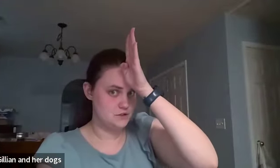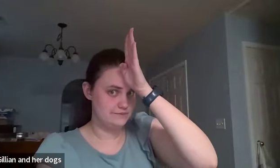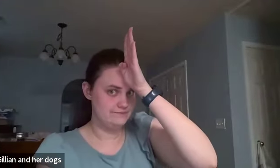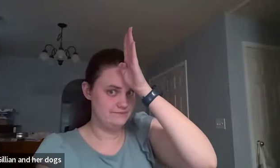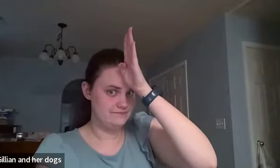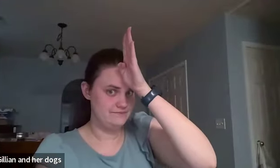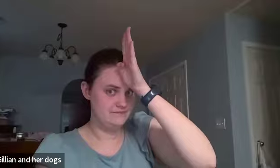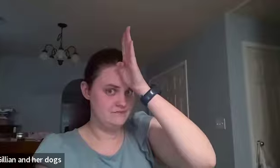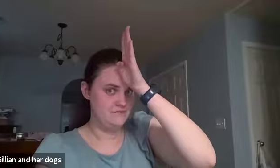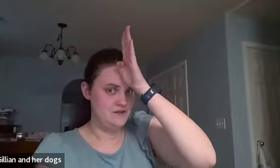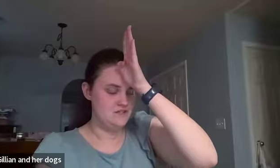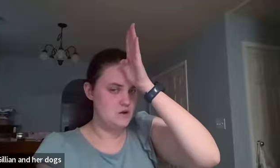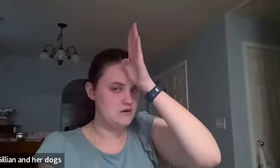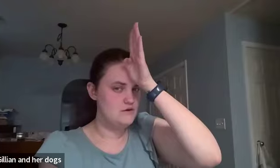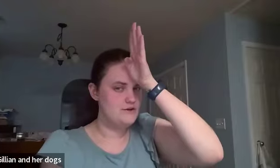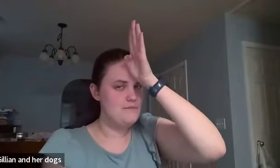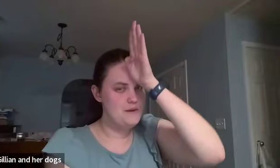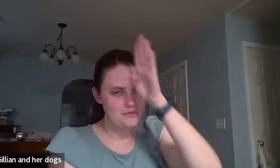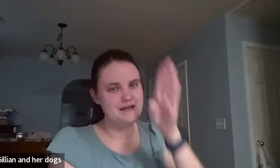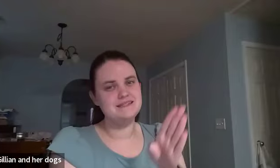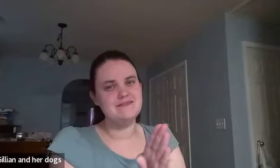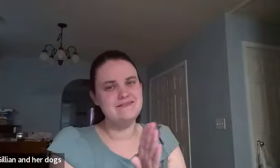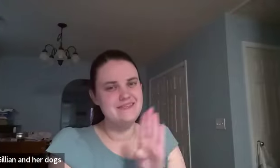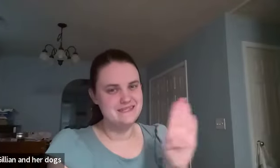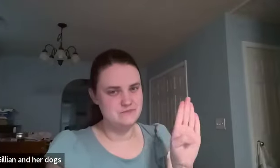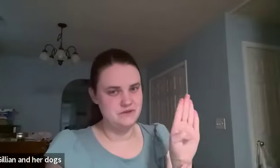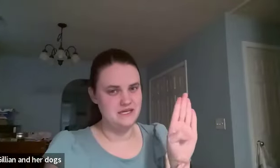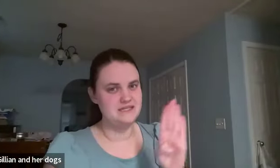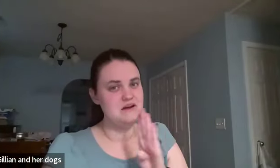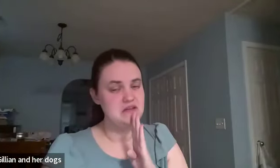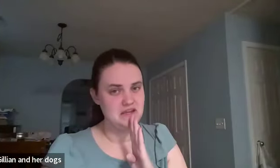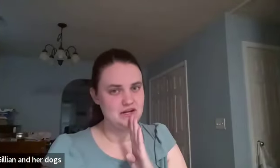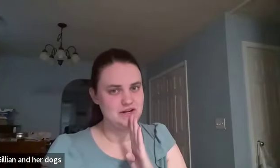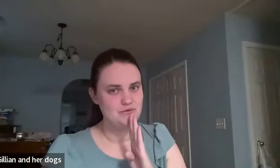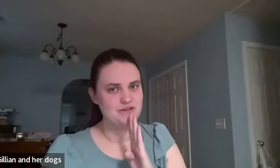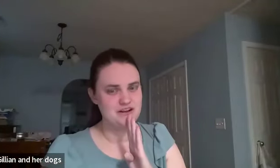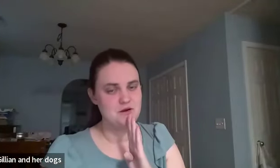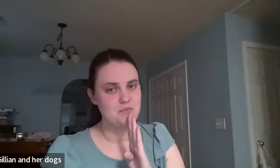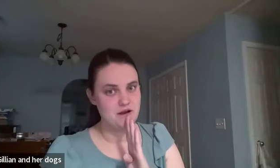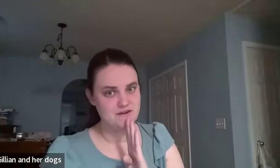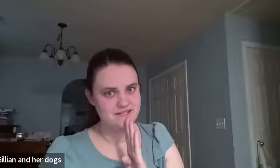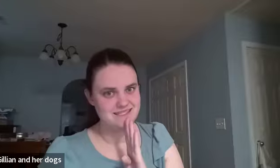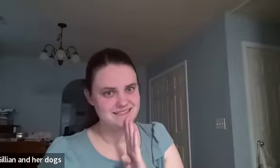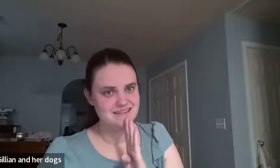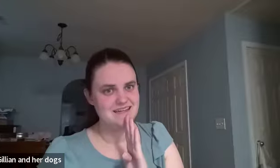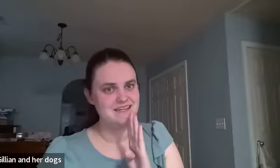word. So I don't know if you remember when I said this bee down here when talking about breakfast